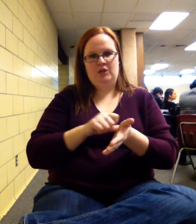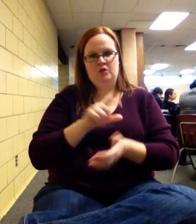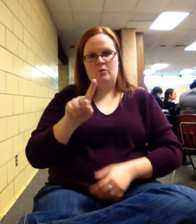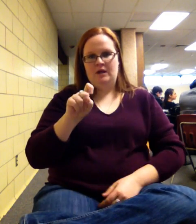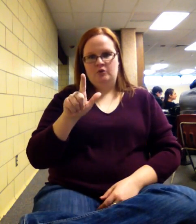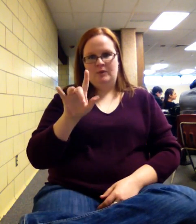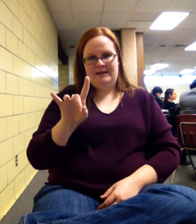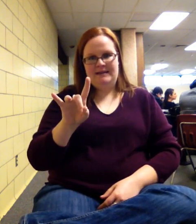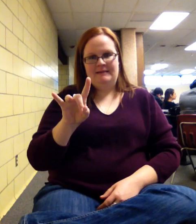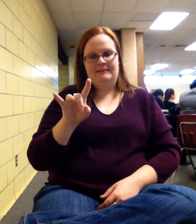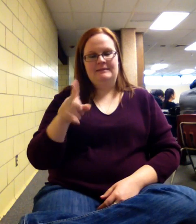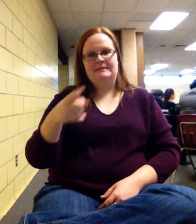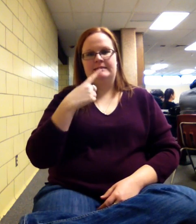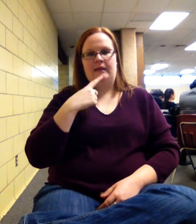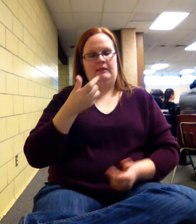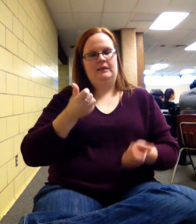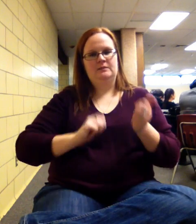let's pretend like